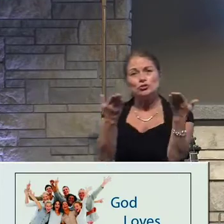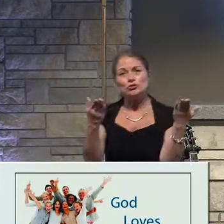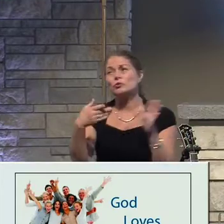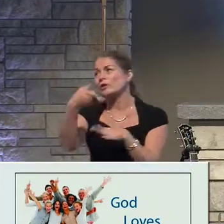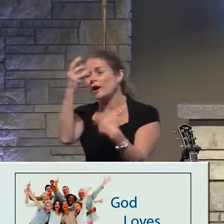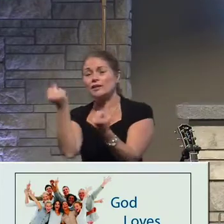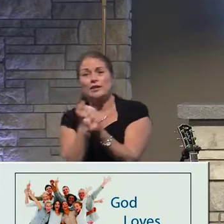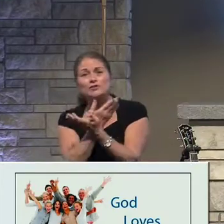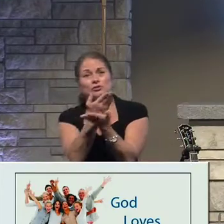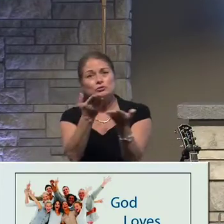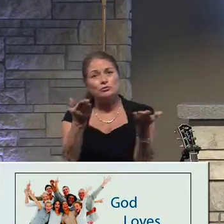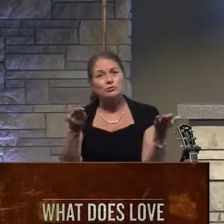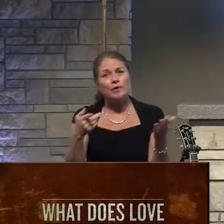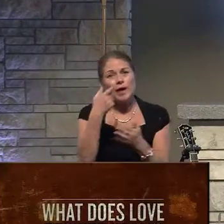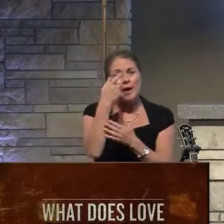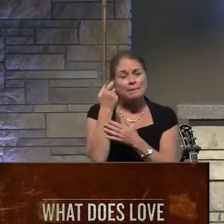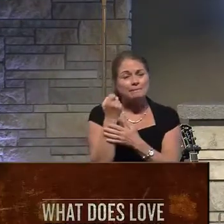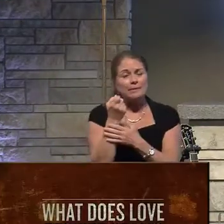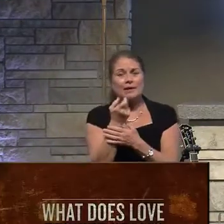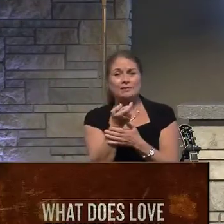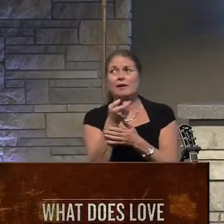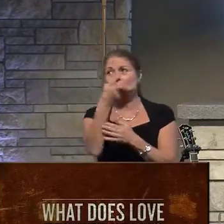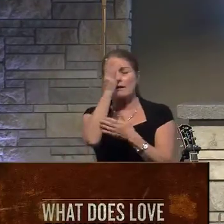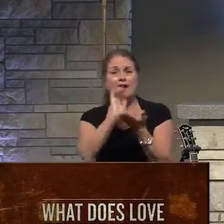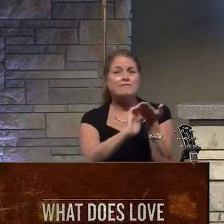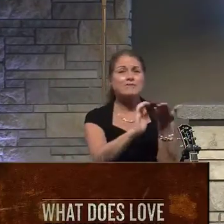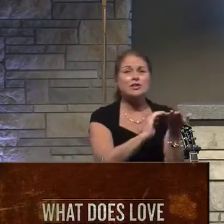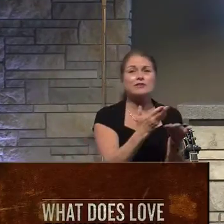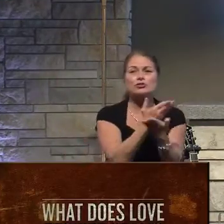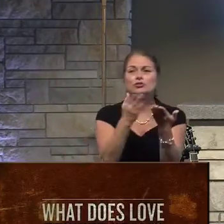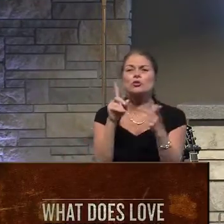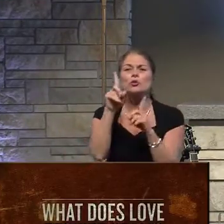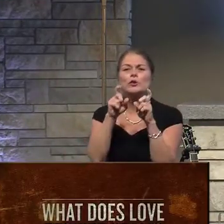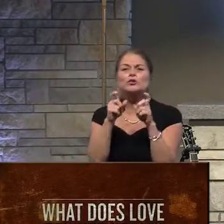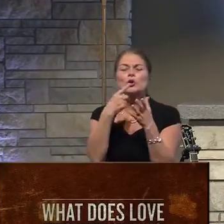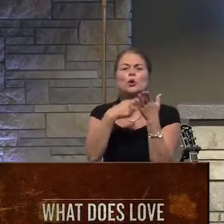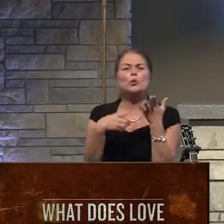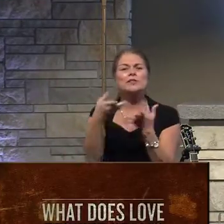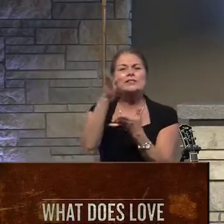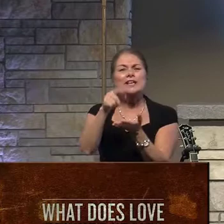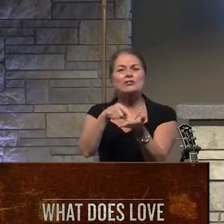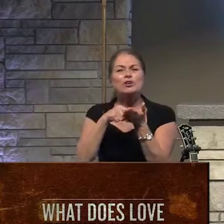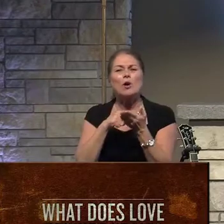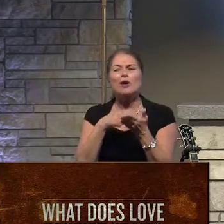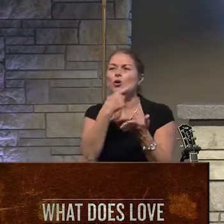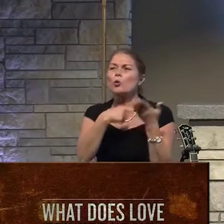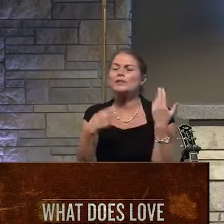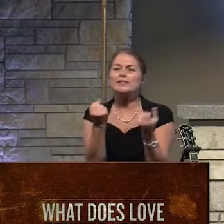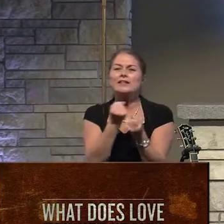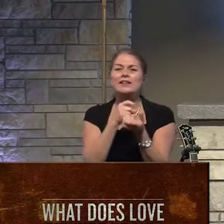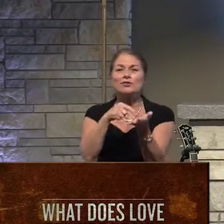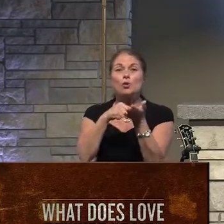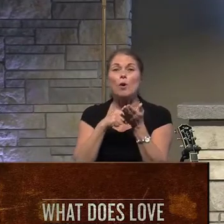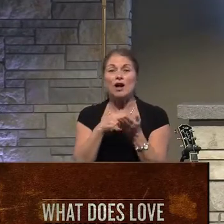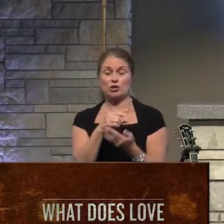loved, because you are forgiven, the question is this: what does God require, or what does love require of